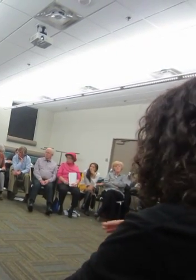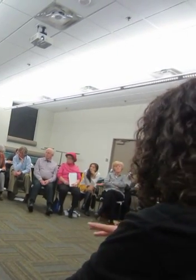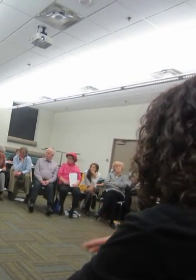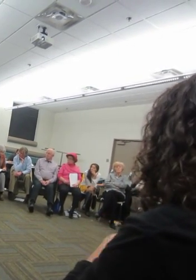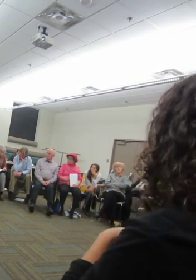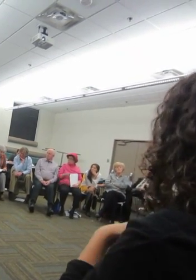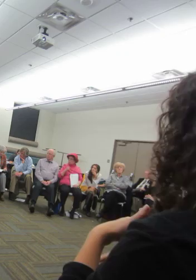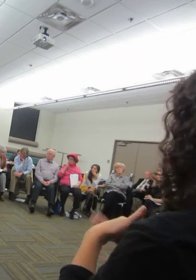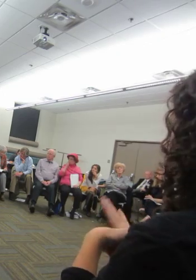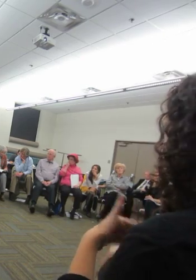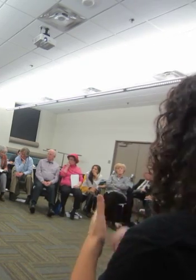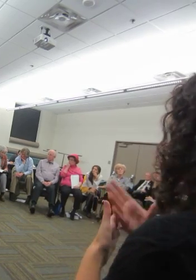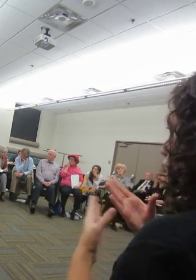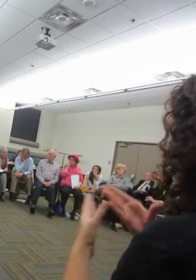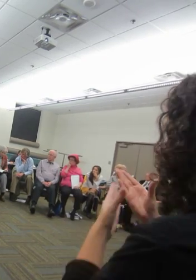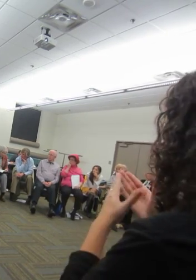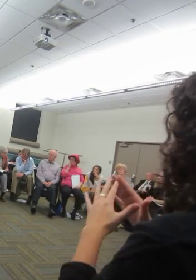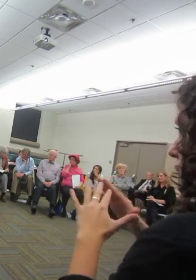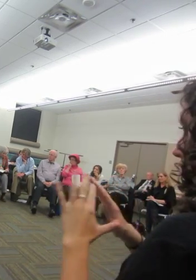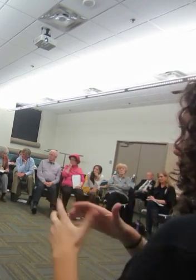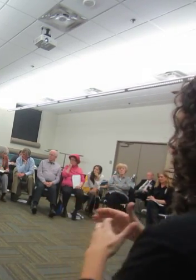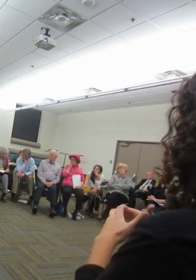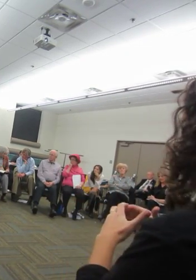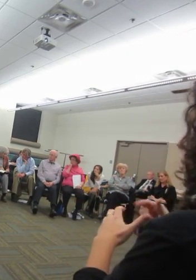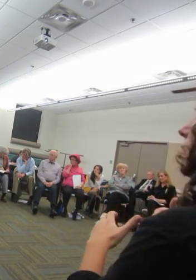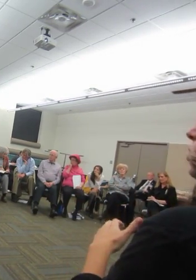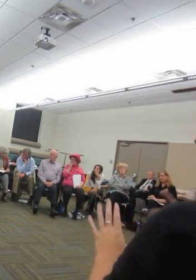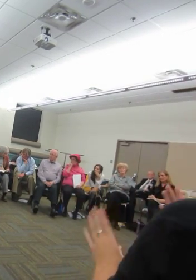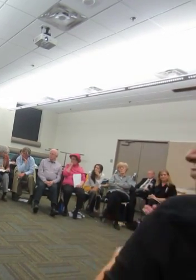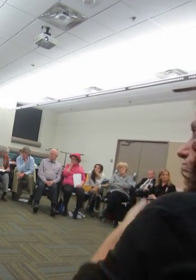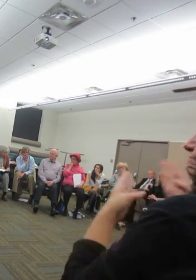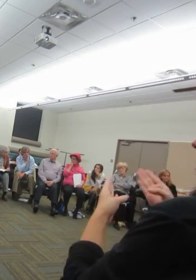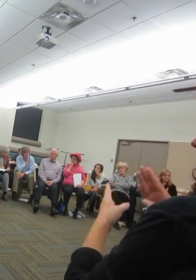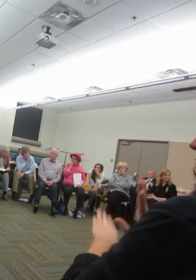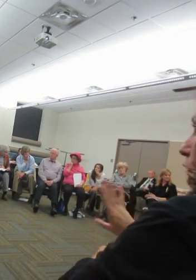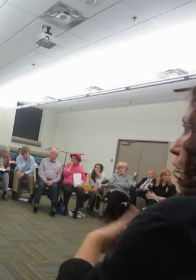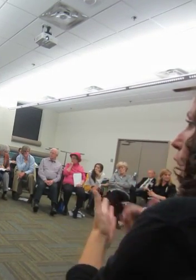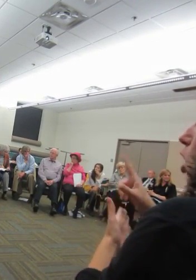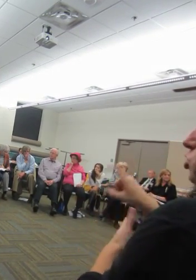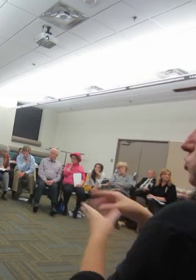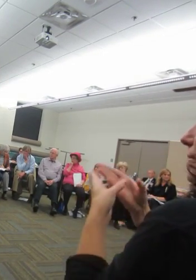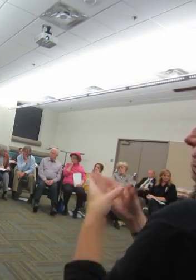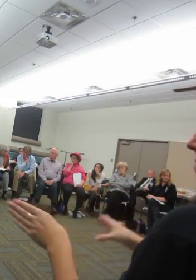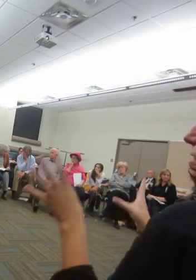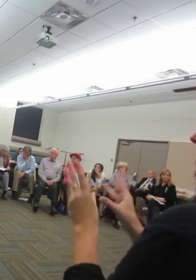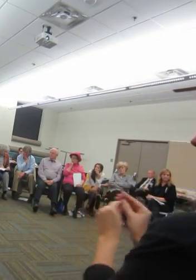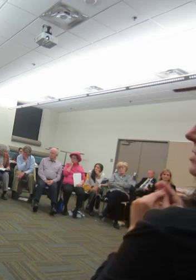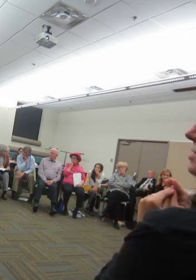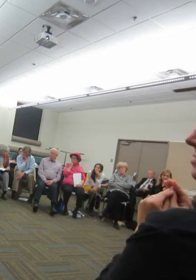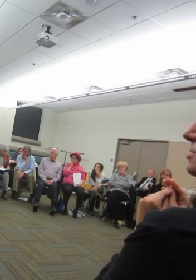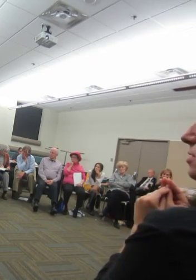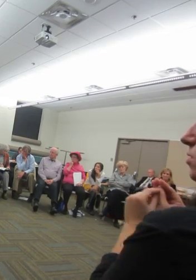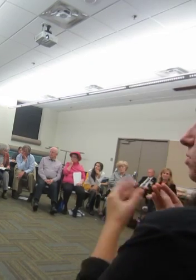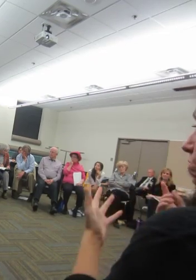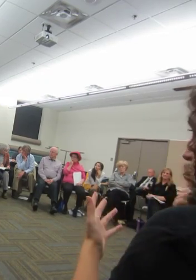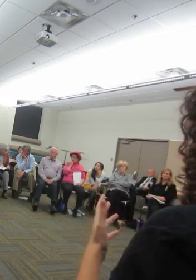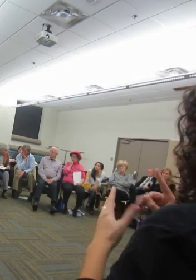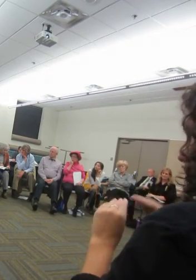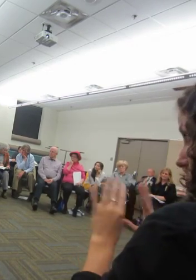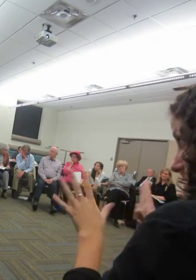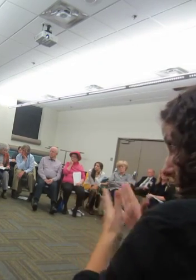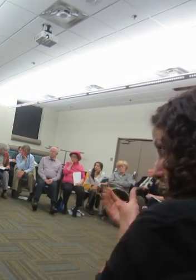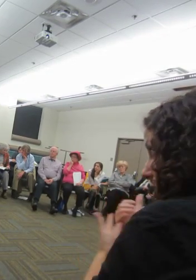recommendation bodies, whatever you want to call them, meet in public because of transparency, and